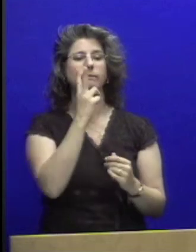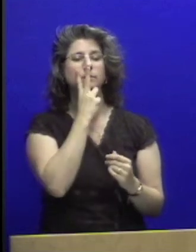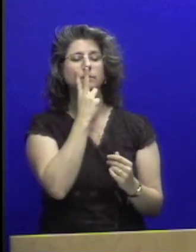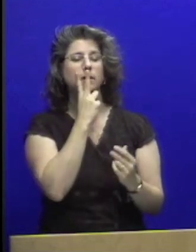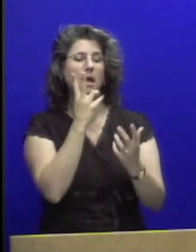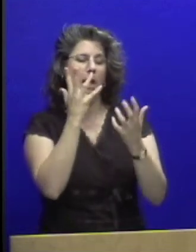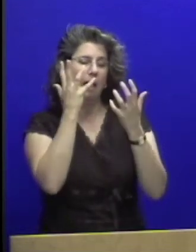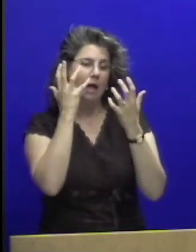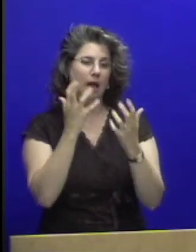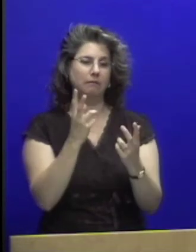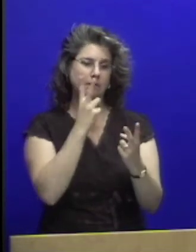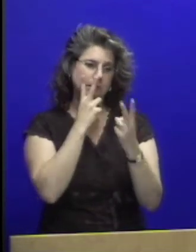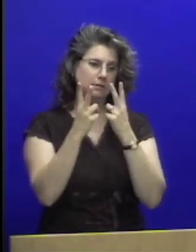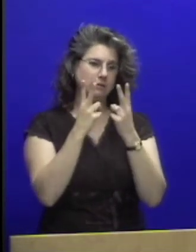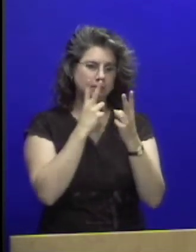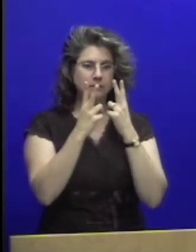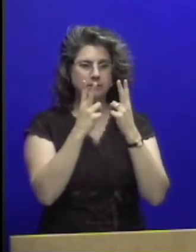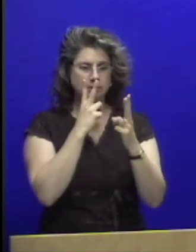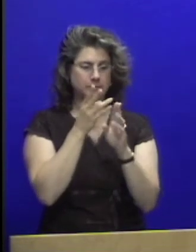your operation,